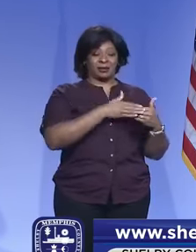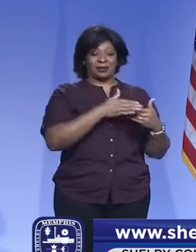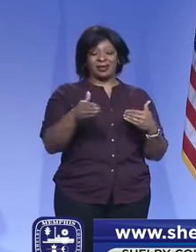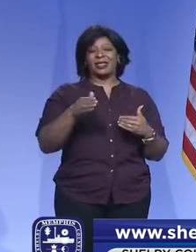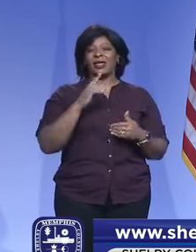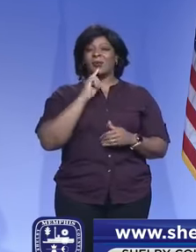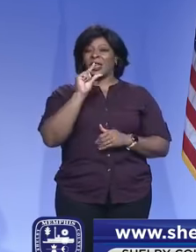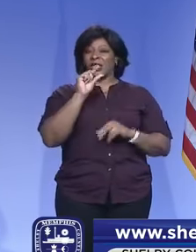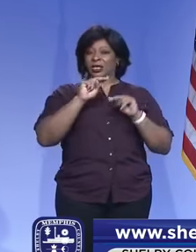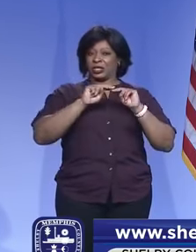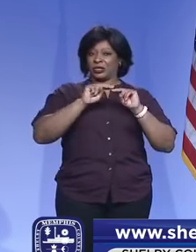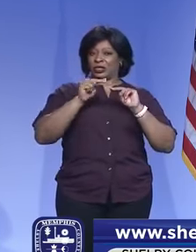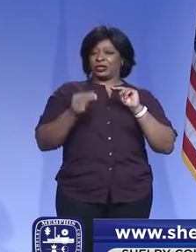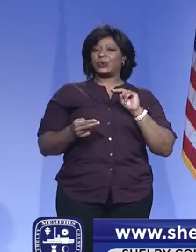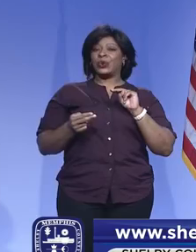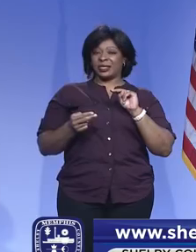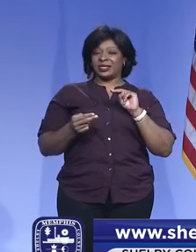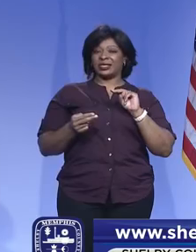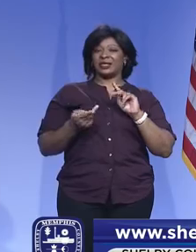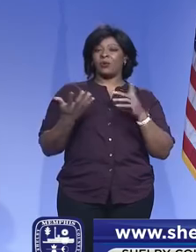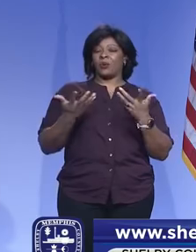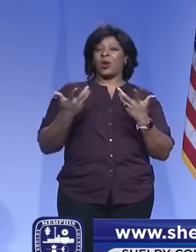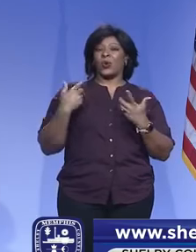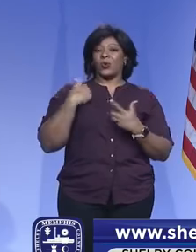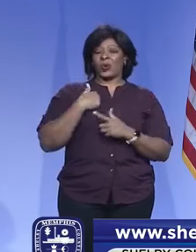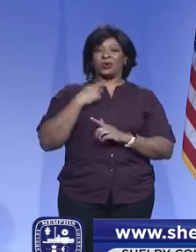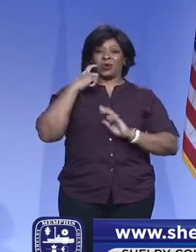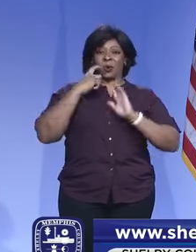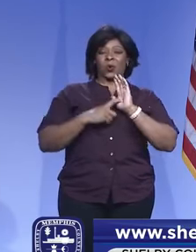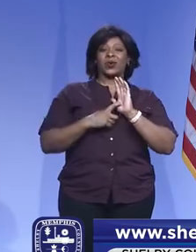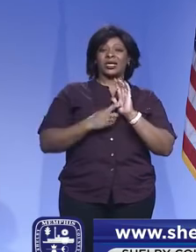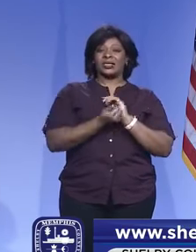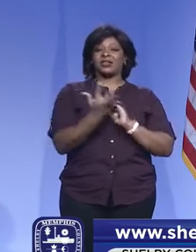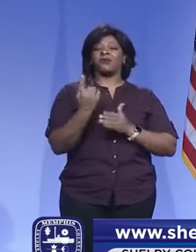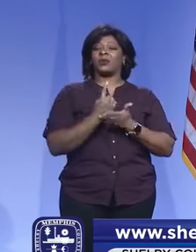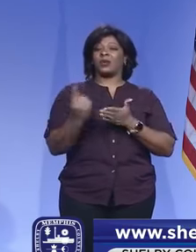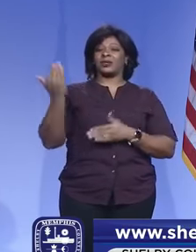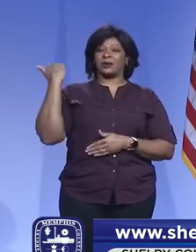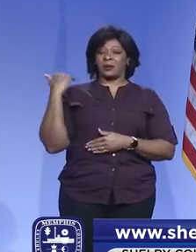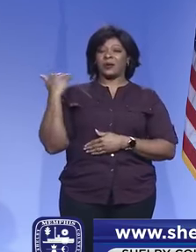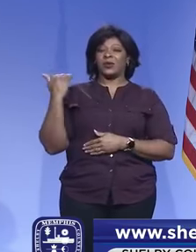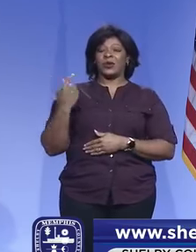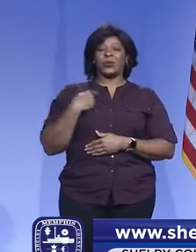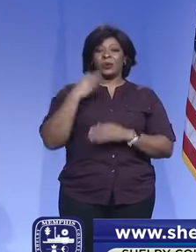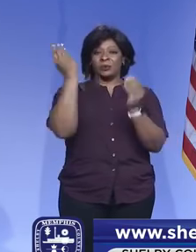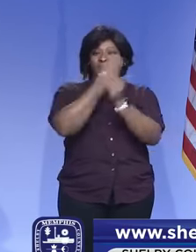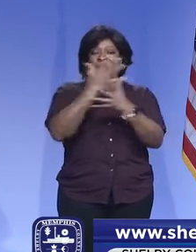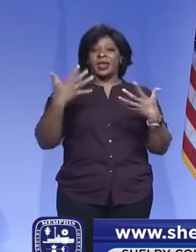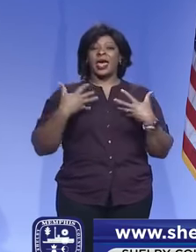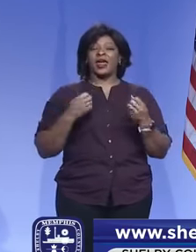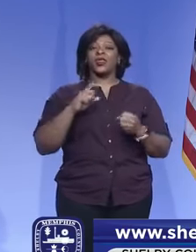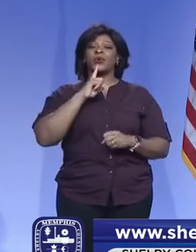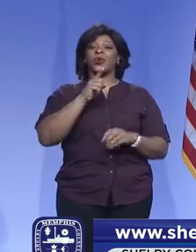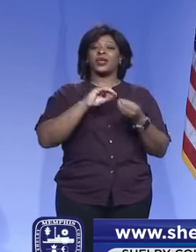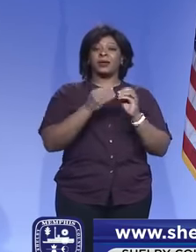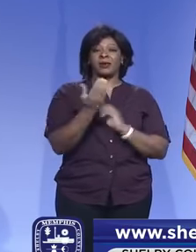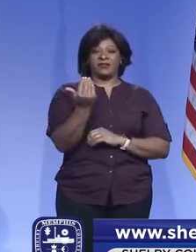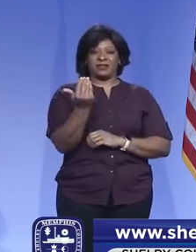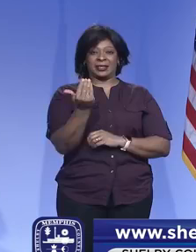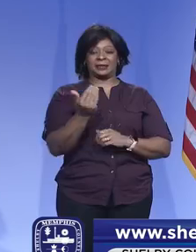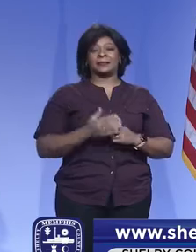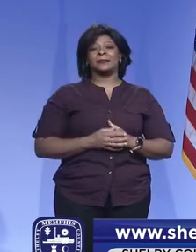a slight decrease from what we were experiencing several weeks ago when we issued Health Directive number